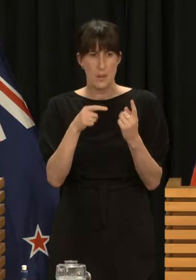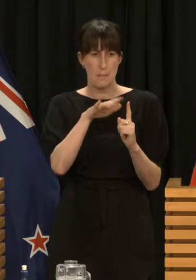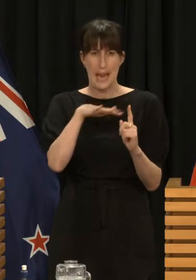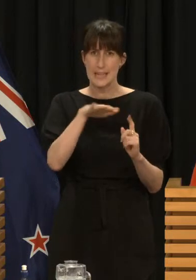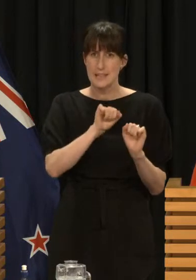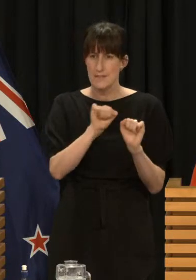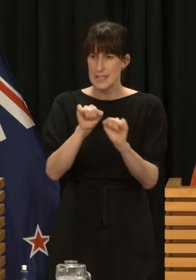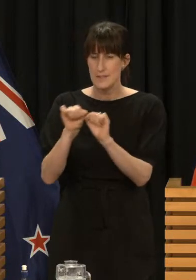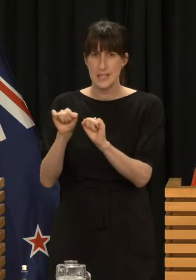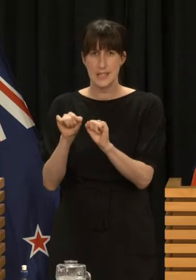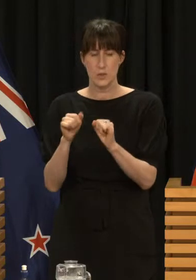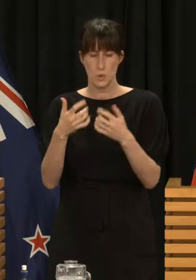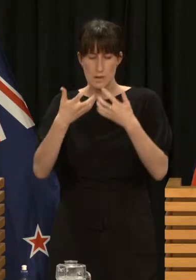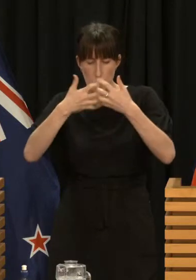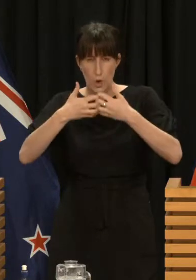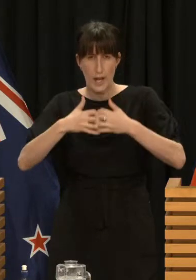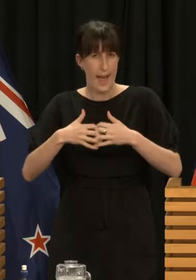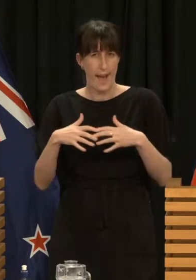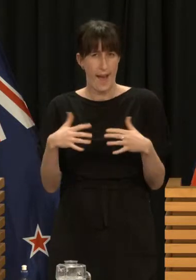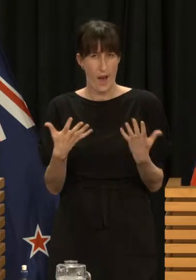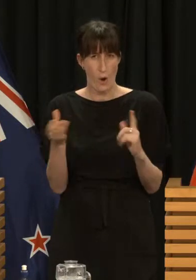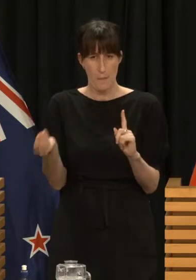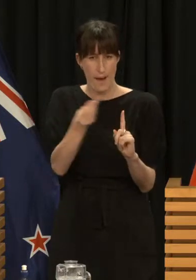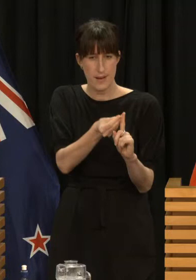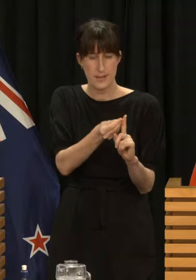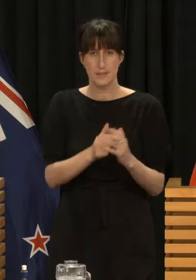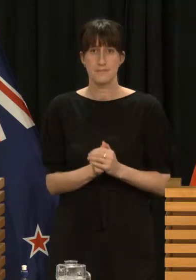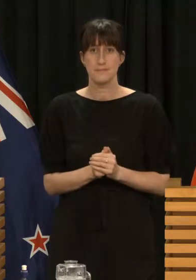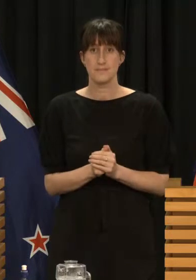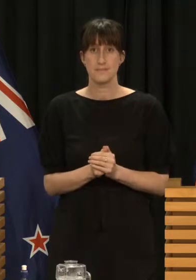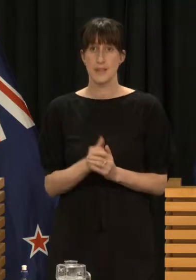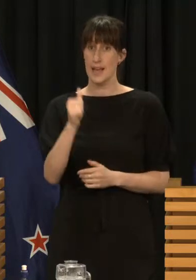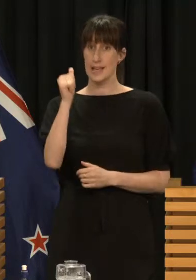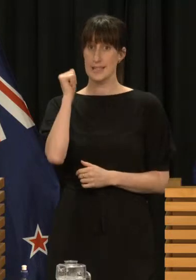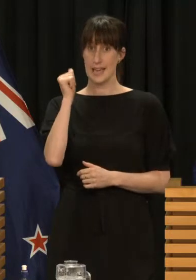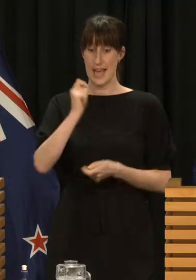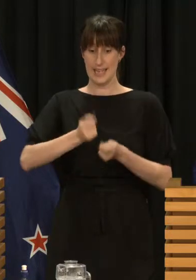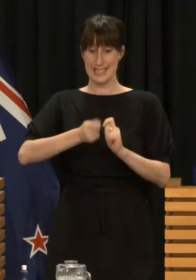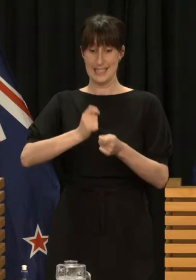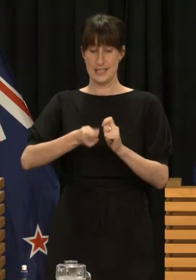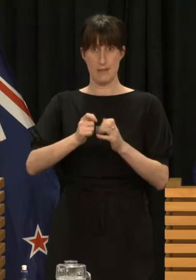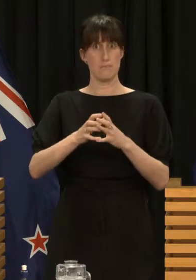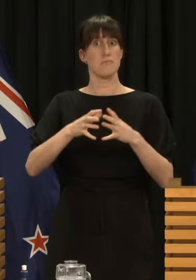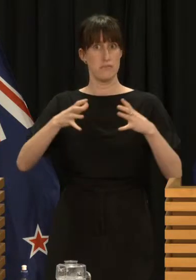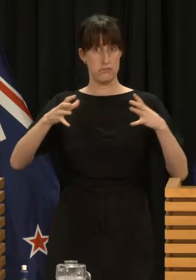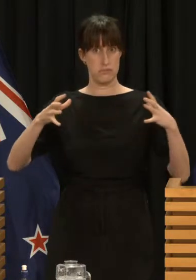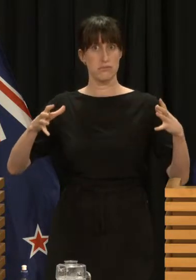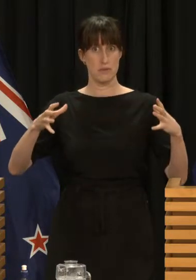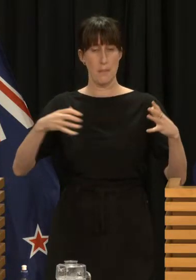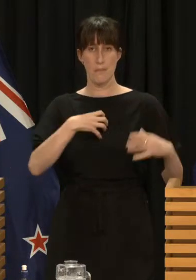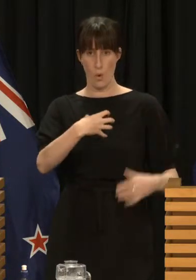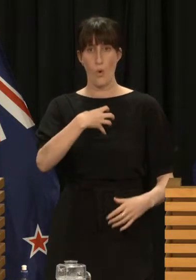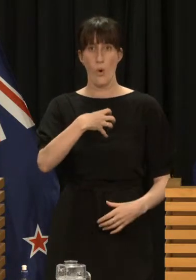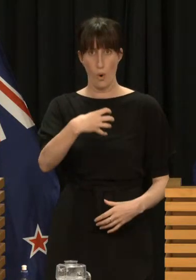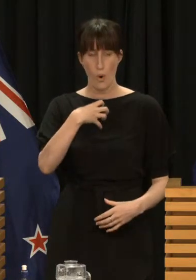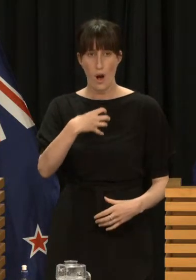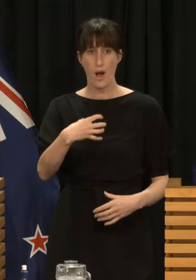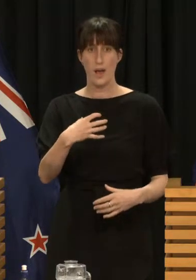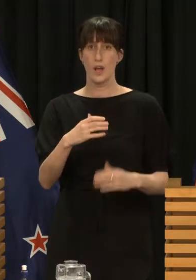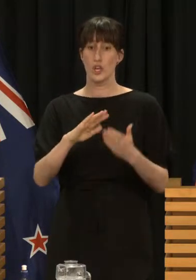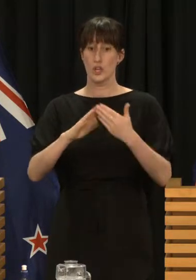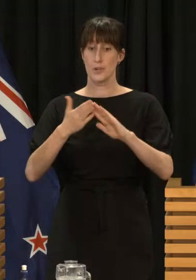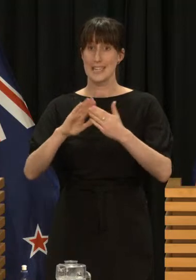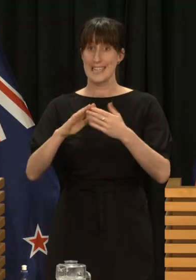And just on testing, yesterday there was an increased demand for testing across Auckland's testing network. This includes community testing